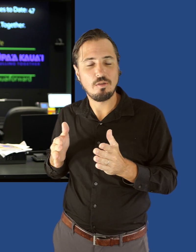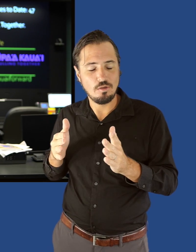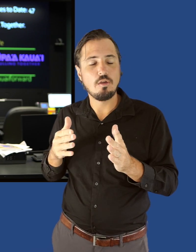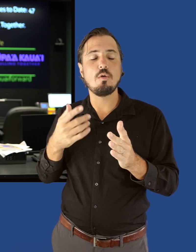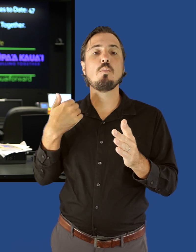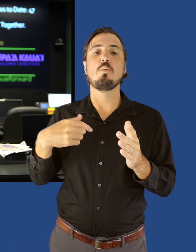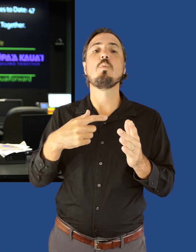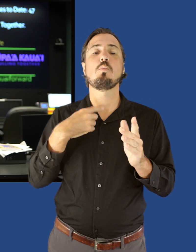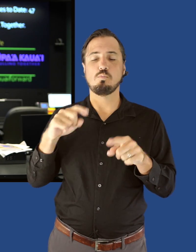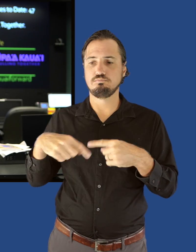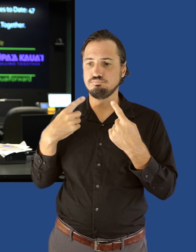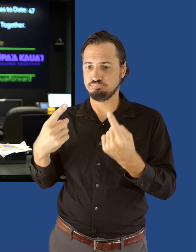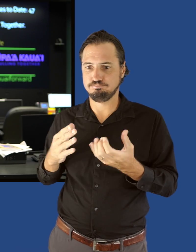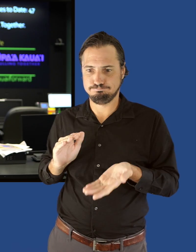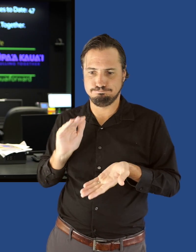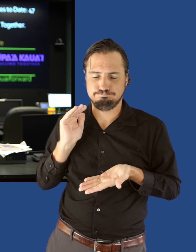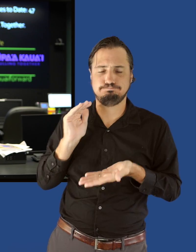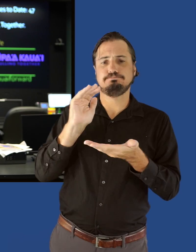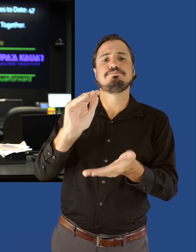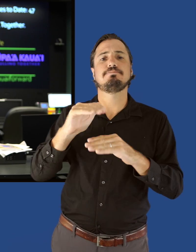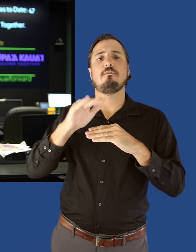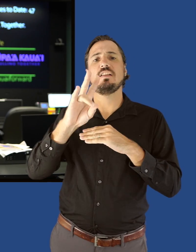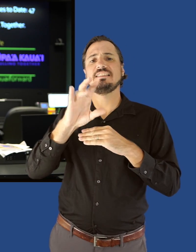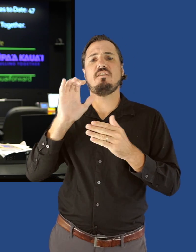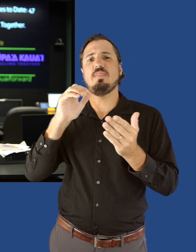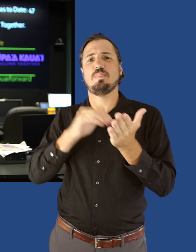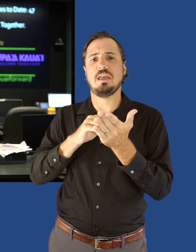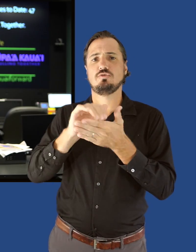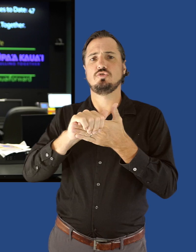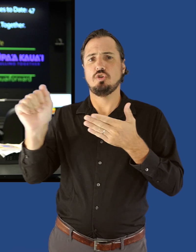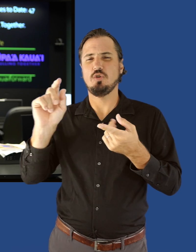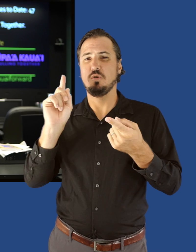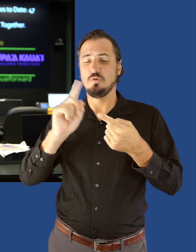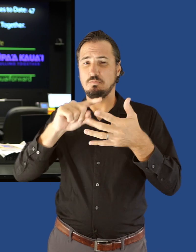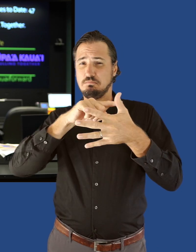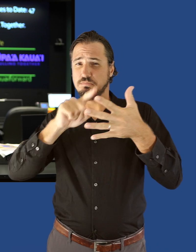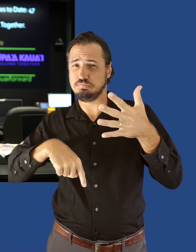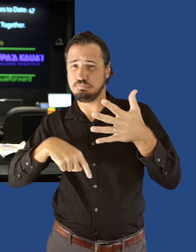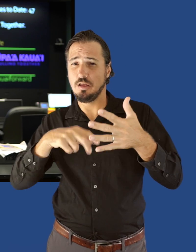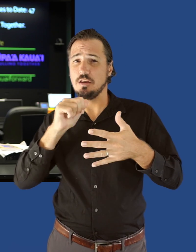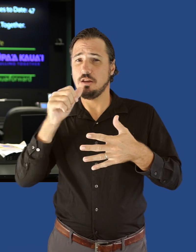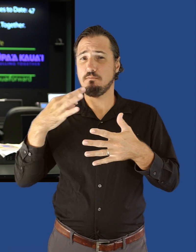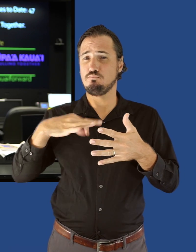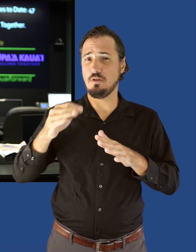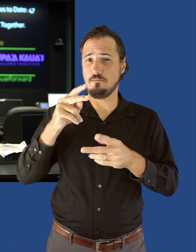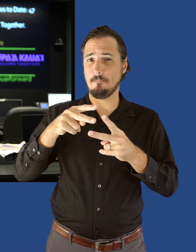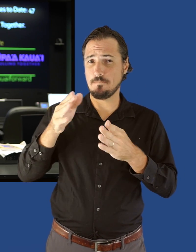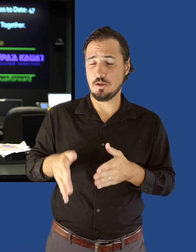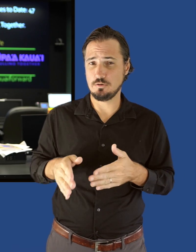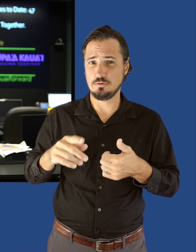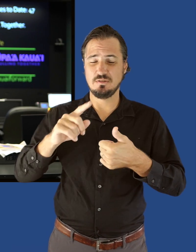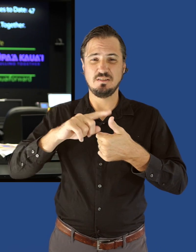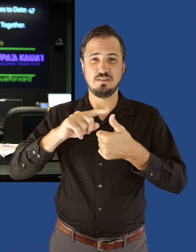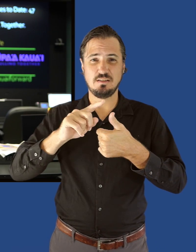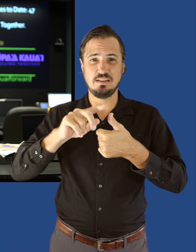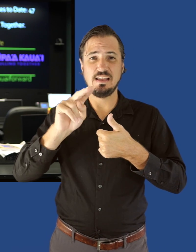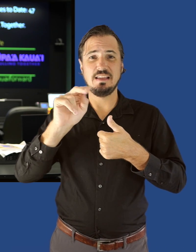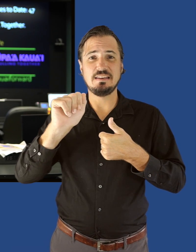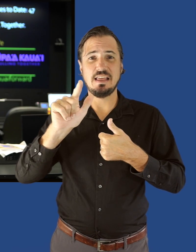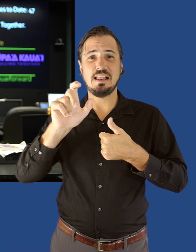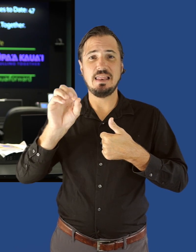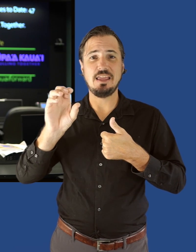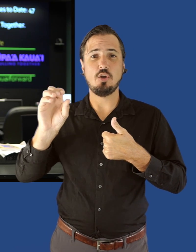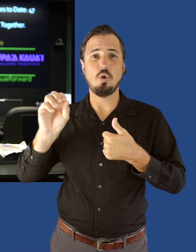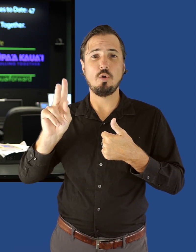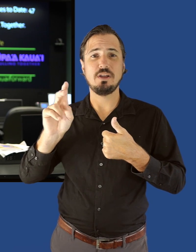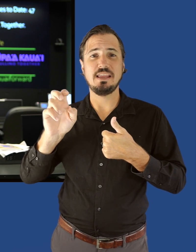over $700,000 in CARES funds to the following nonprofit partners. E Ola Mau na Leo o